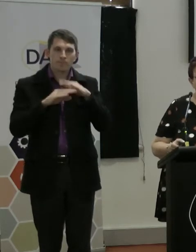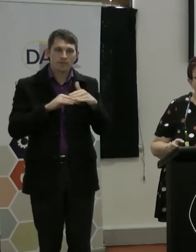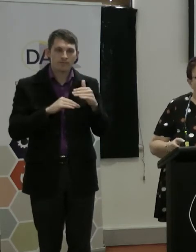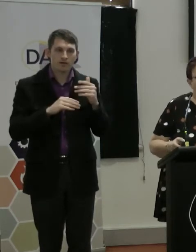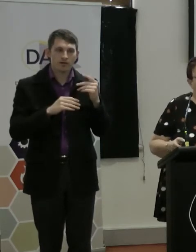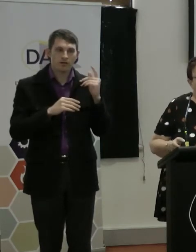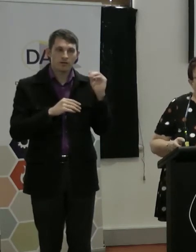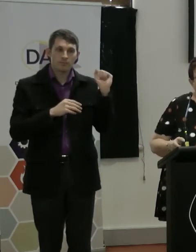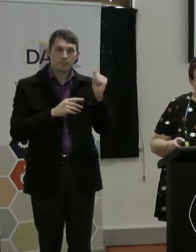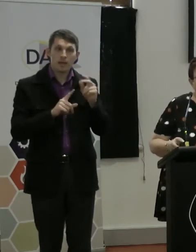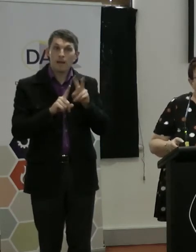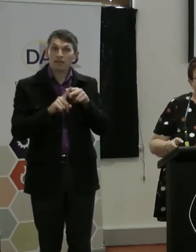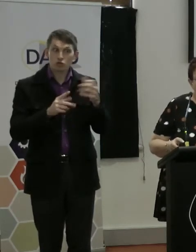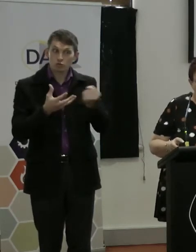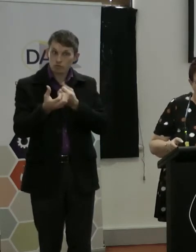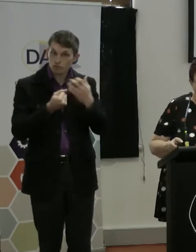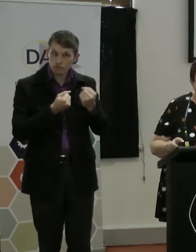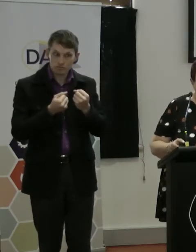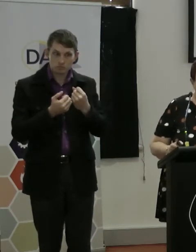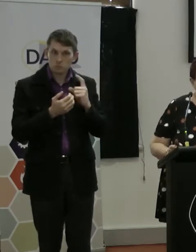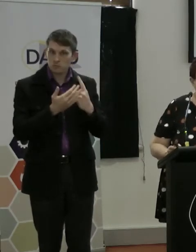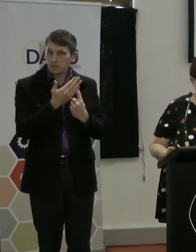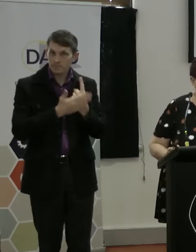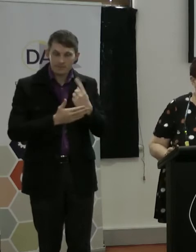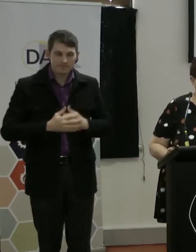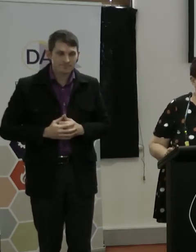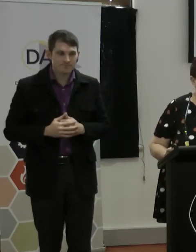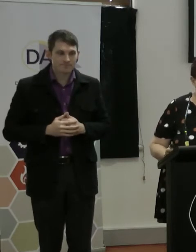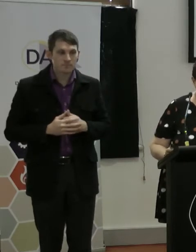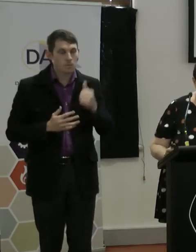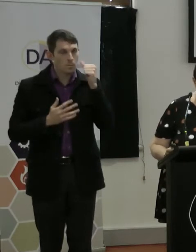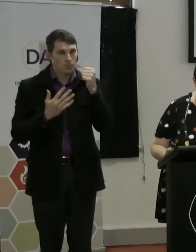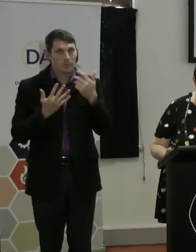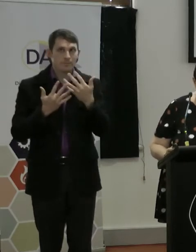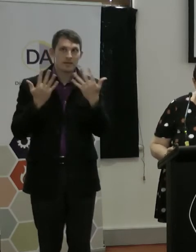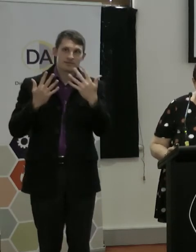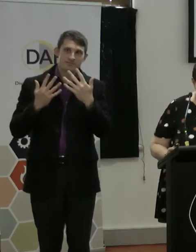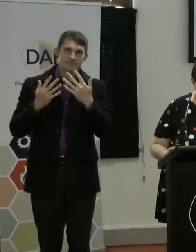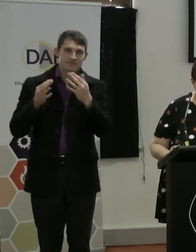applications. As with many application processes and schemes,